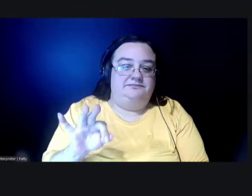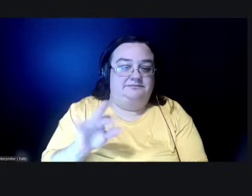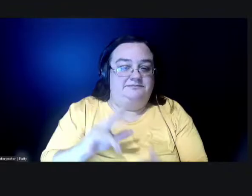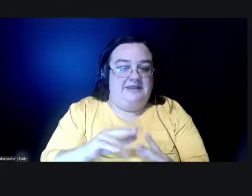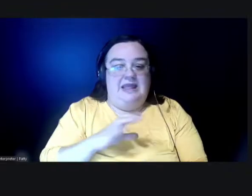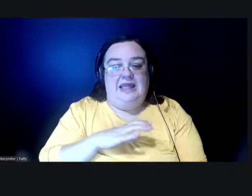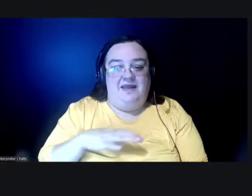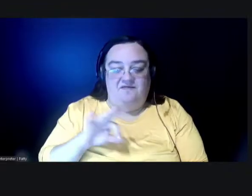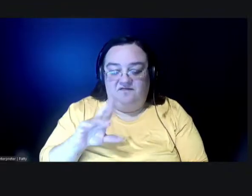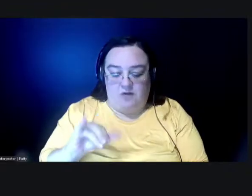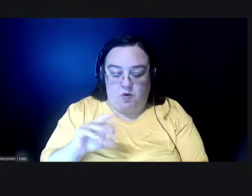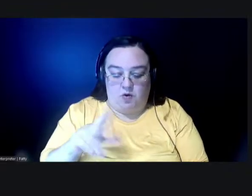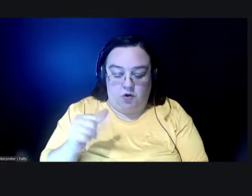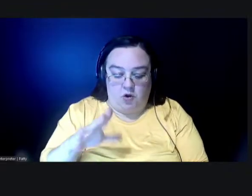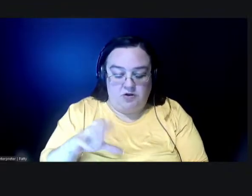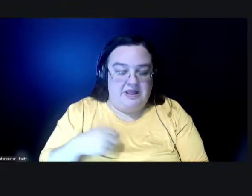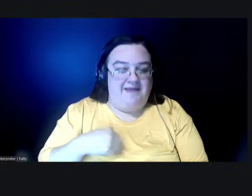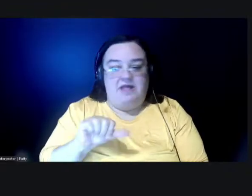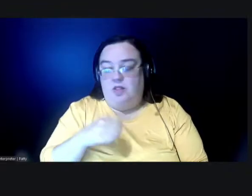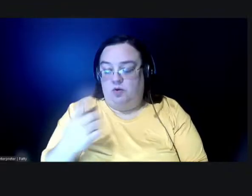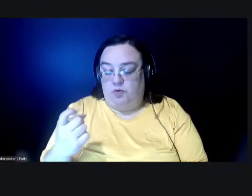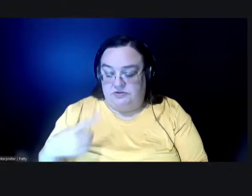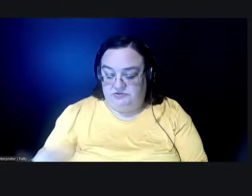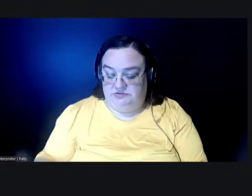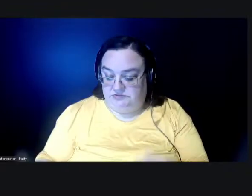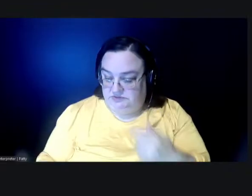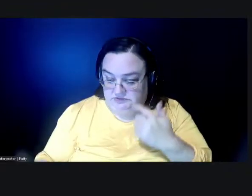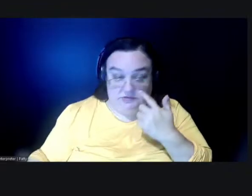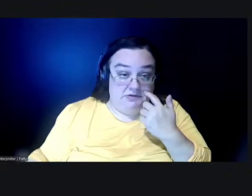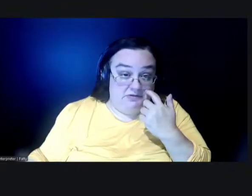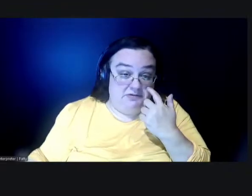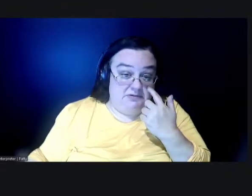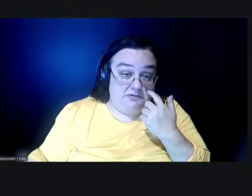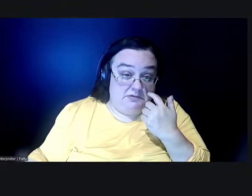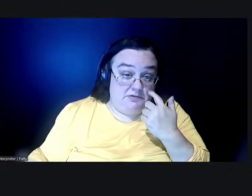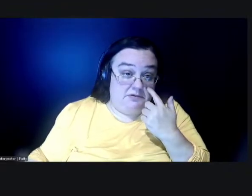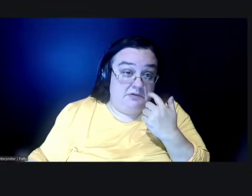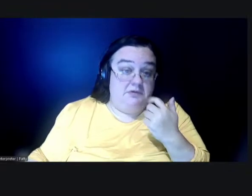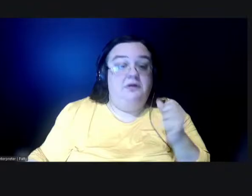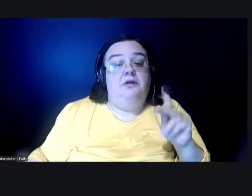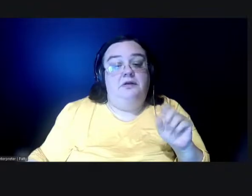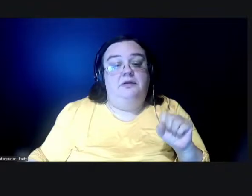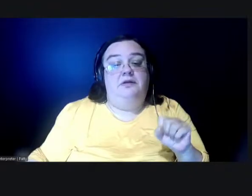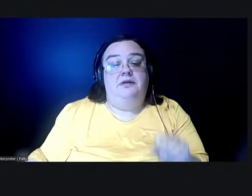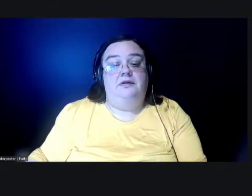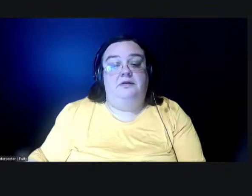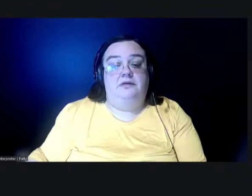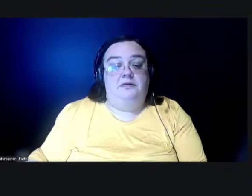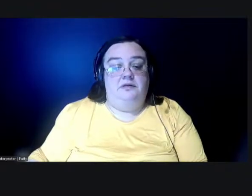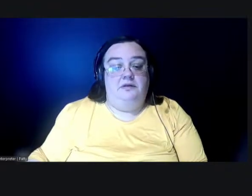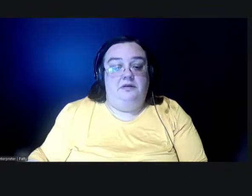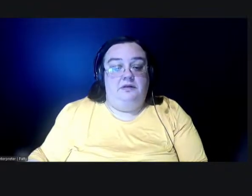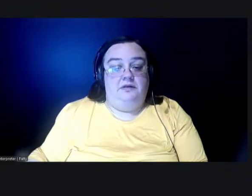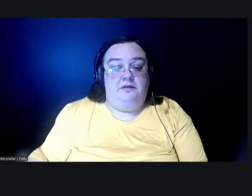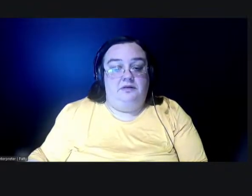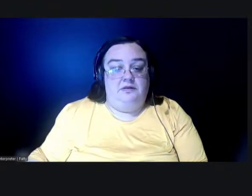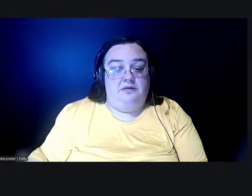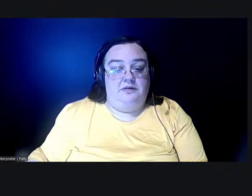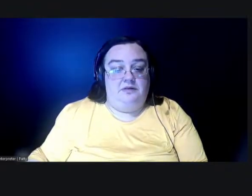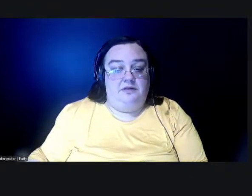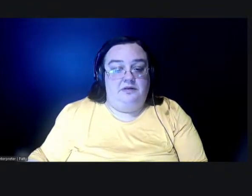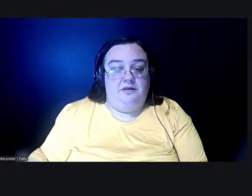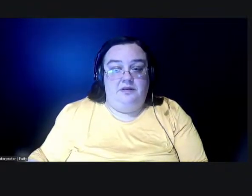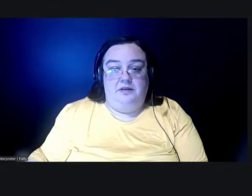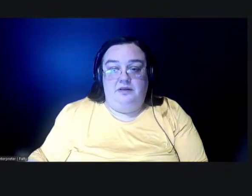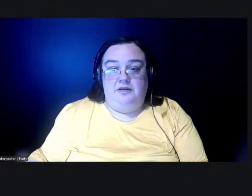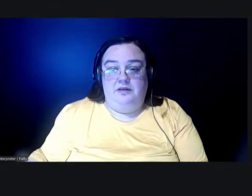or Garces have additional questions, please shout them out. Okay, yeah, because I've had my hand up. Let